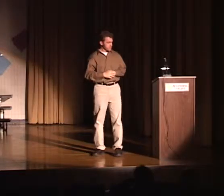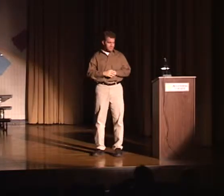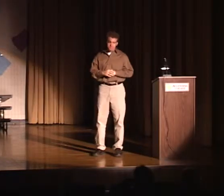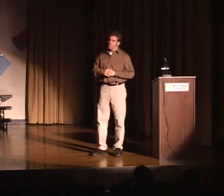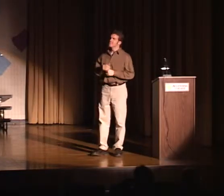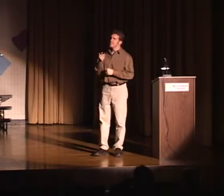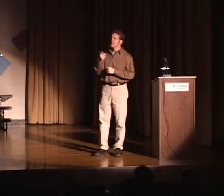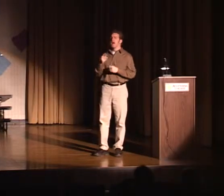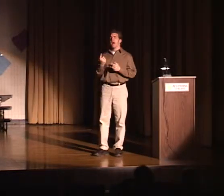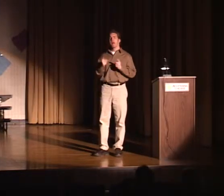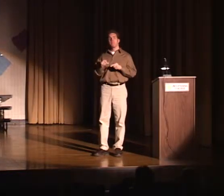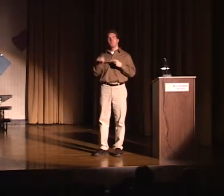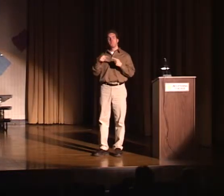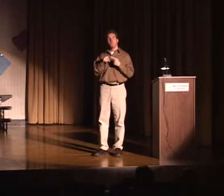But I'll tell you how that happened.